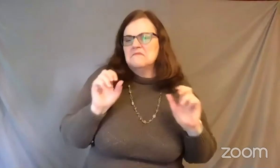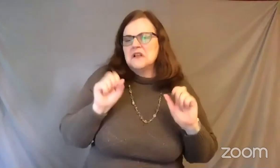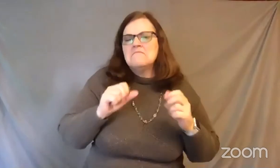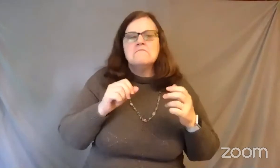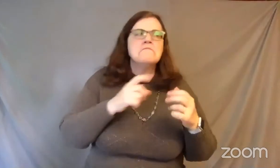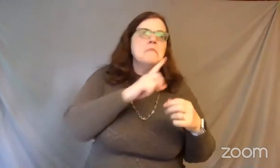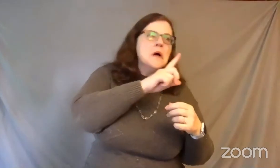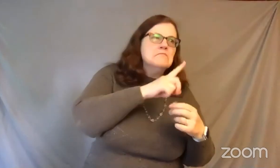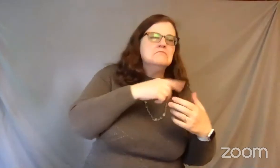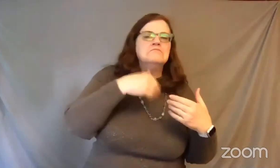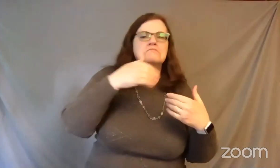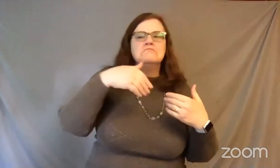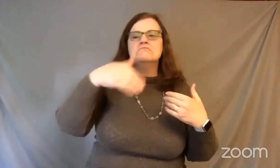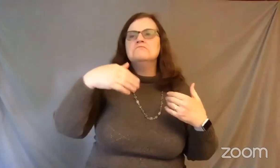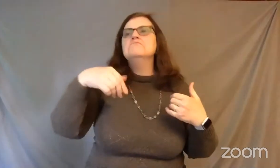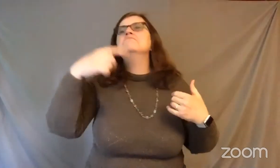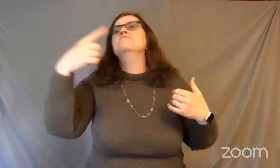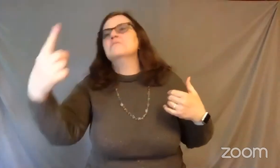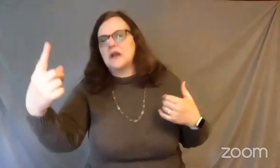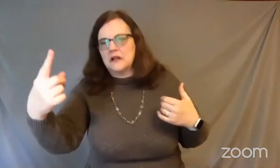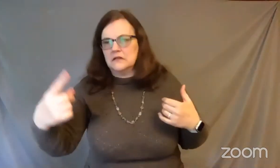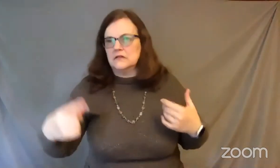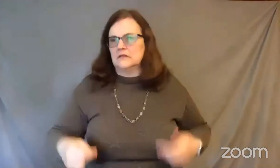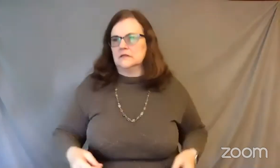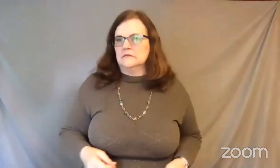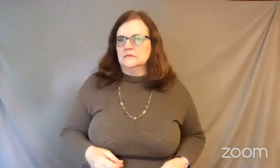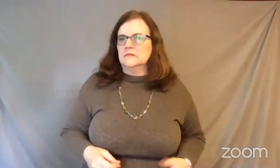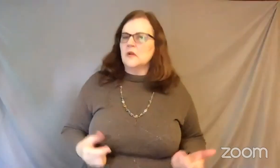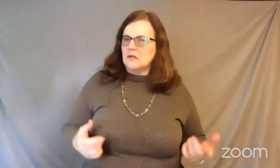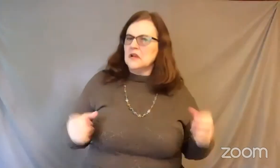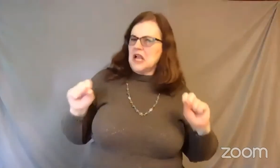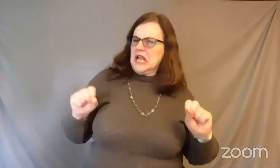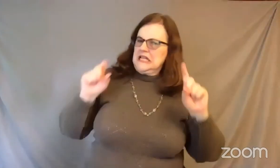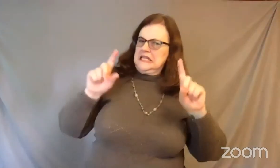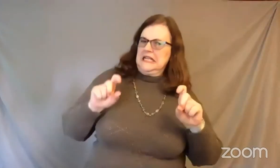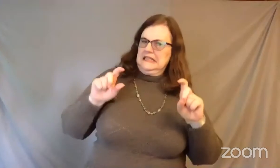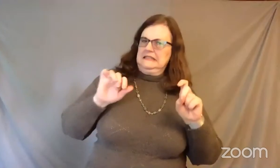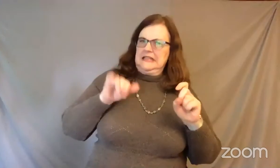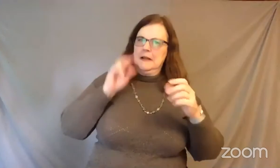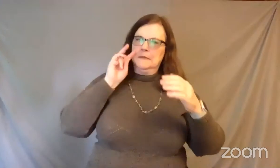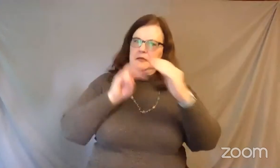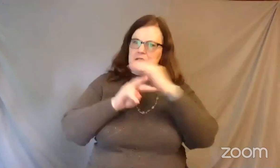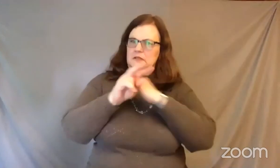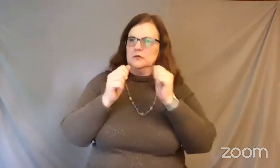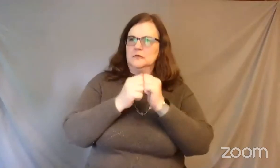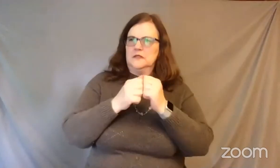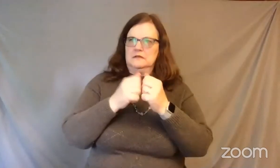If they weren't related, we wouldn't expect to be able to see it both in the middle and final and only in the final.